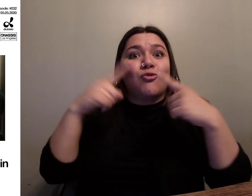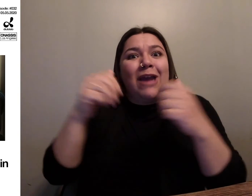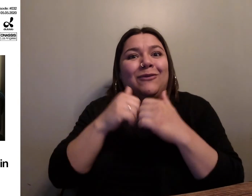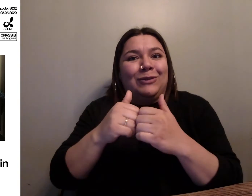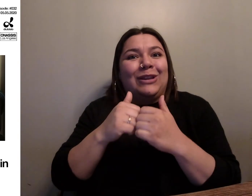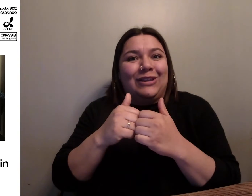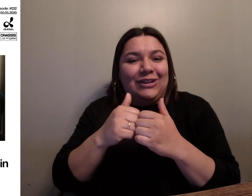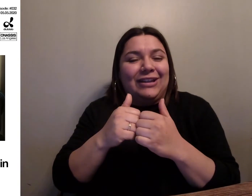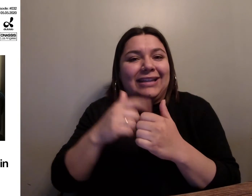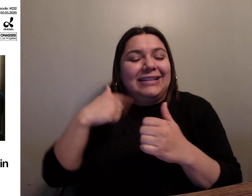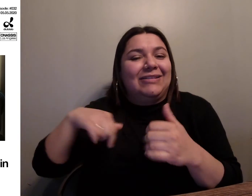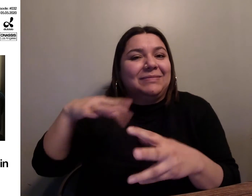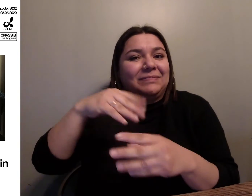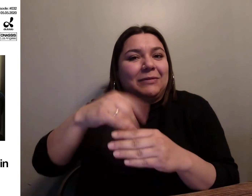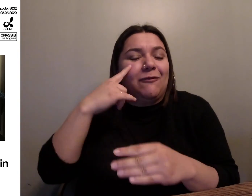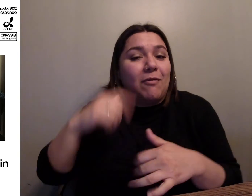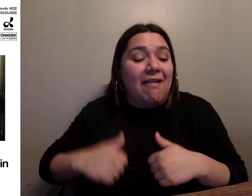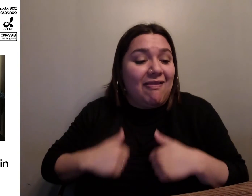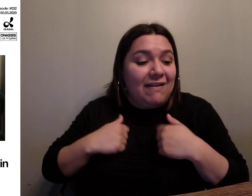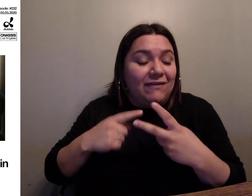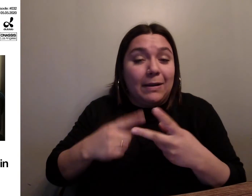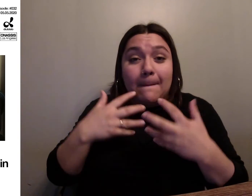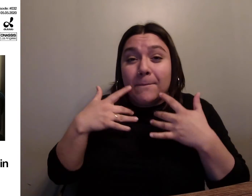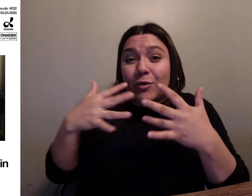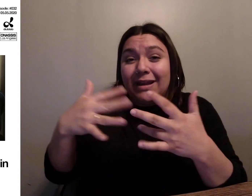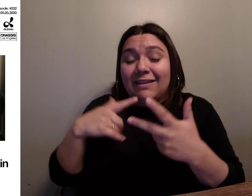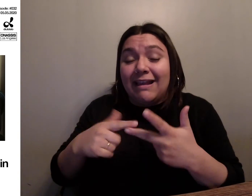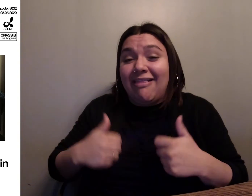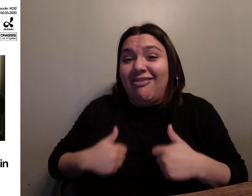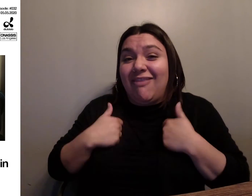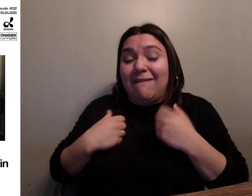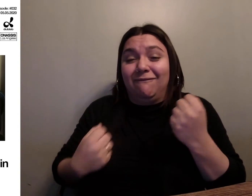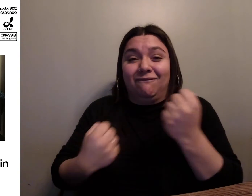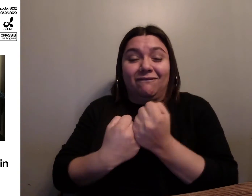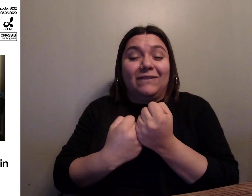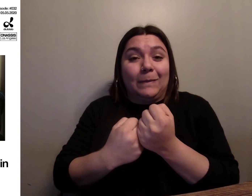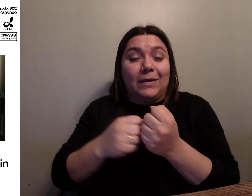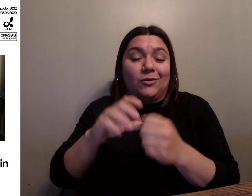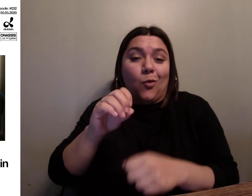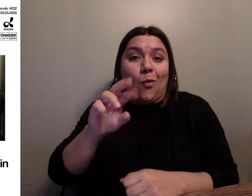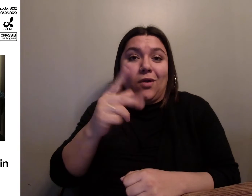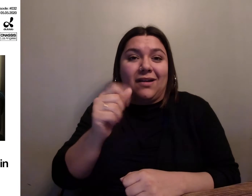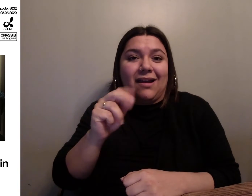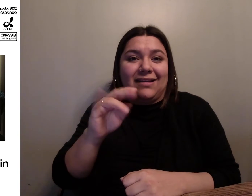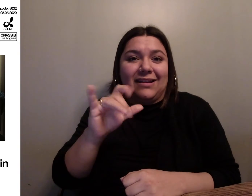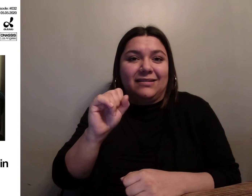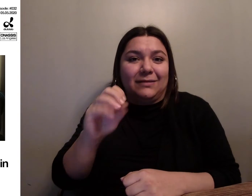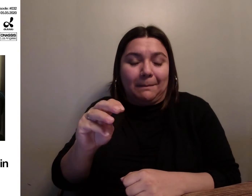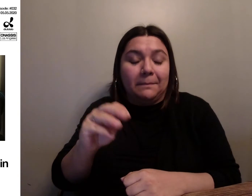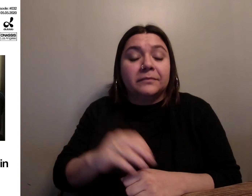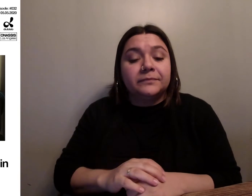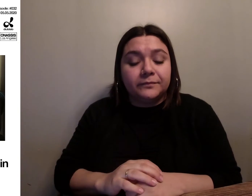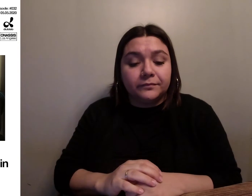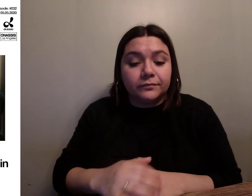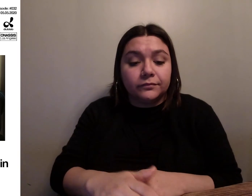it, perhaps there's going to be reason for hope. And I live for that. I'm fueled by that every day.